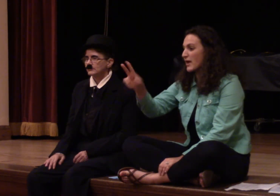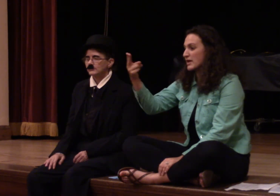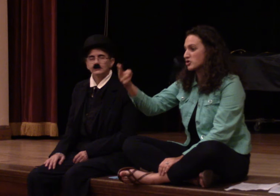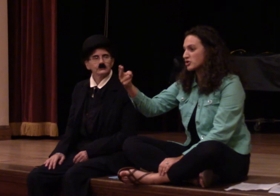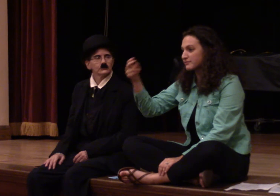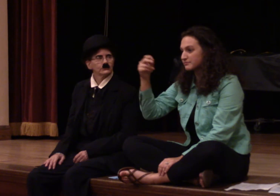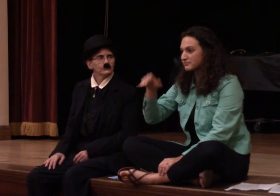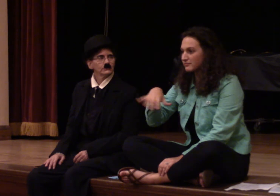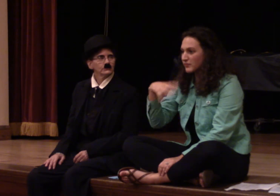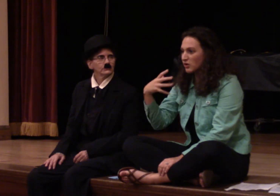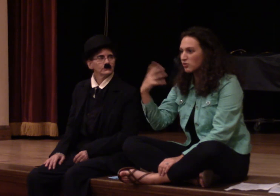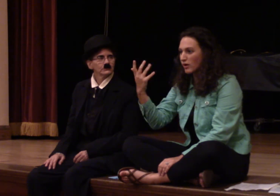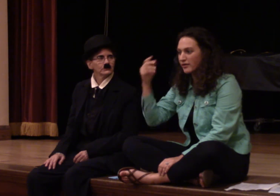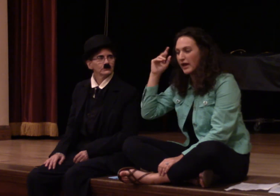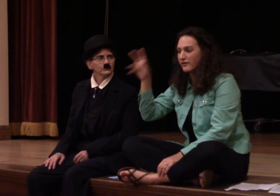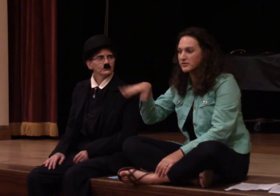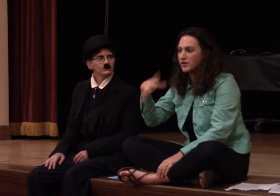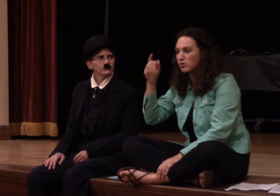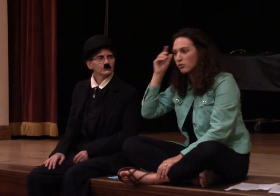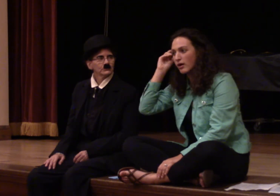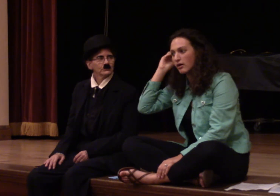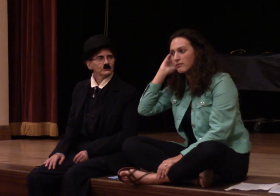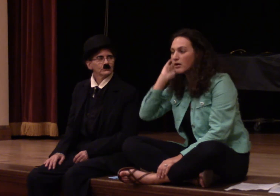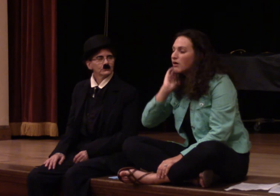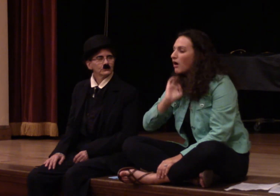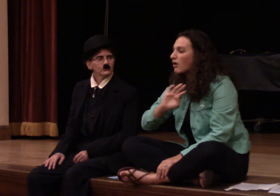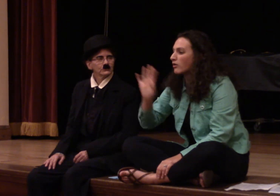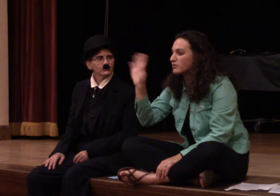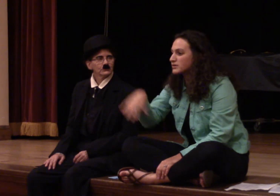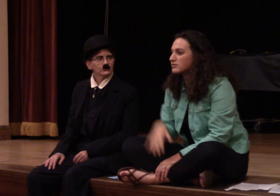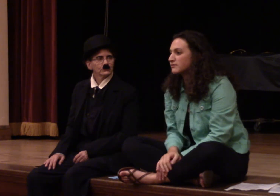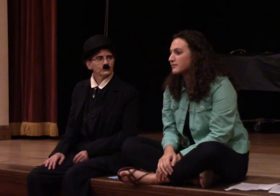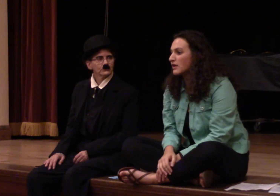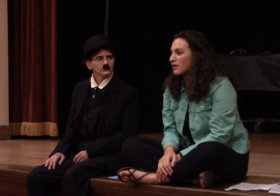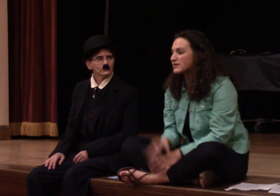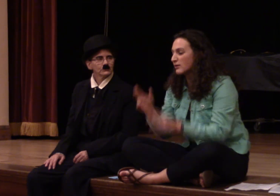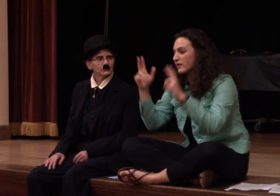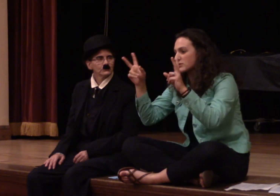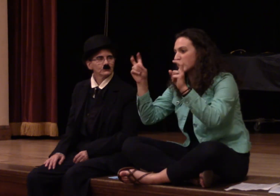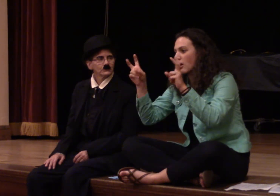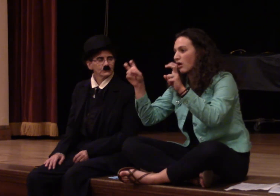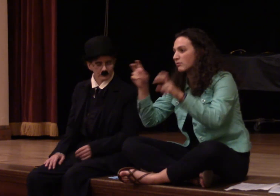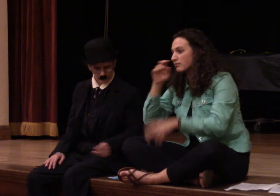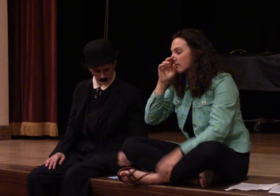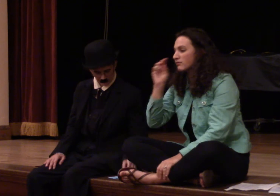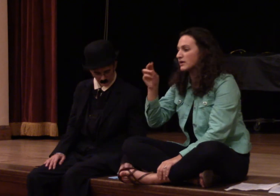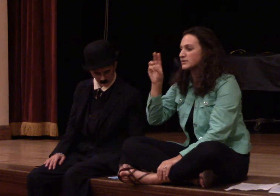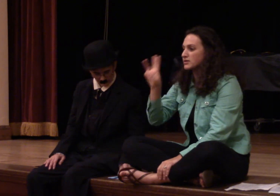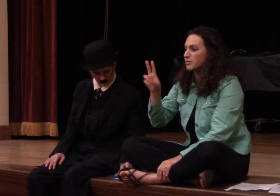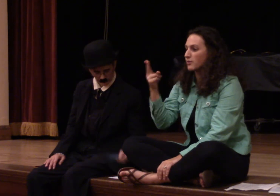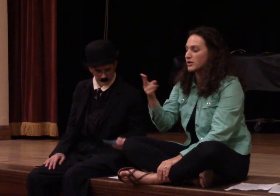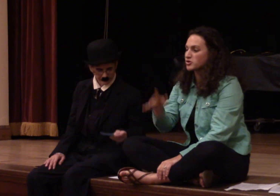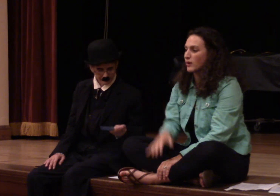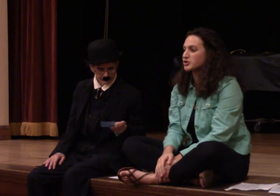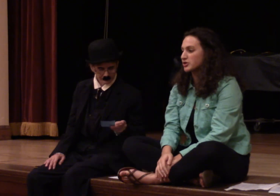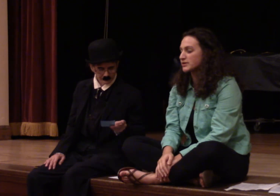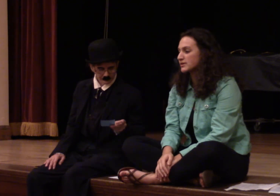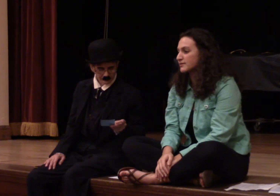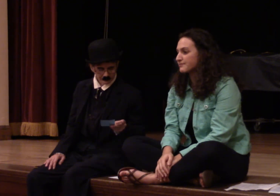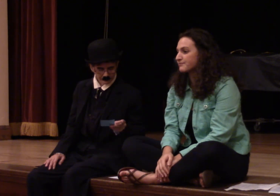WH. Oh, Who, what? what, yeah, Is the who, up. what, all those. Okay. That's what they call them, is WH questions.